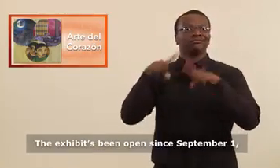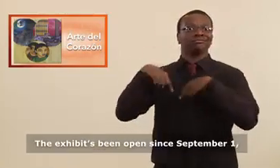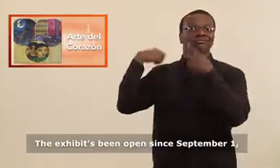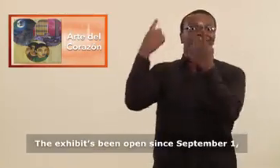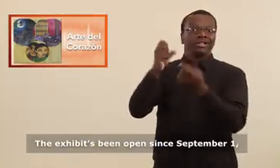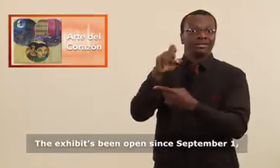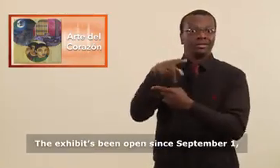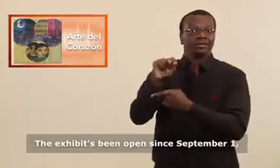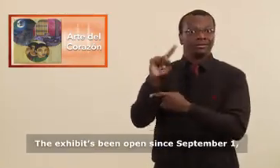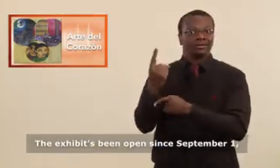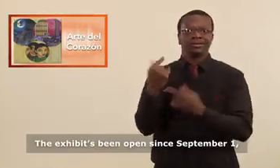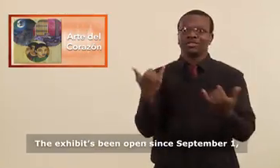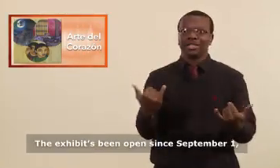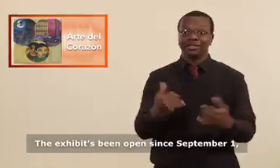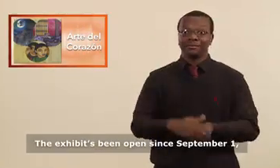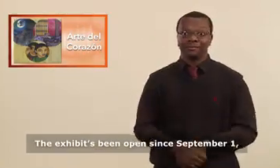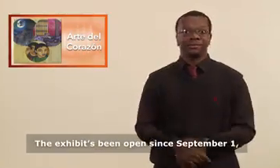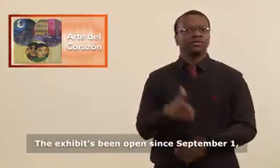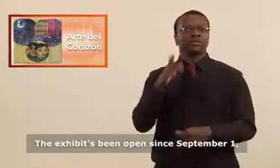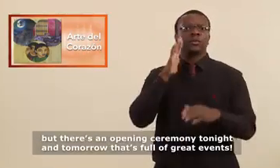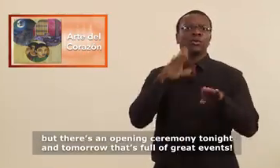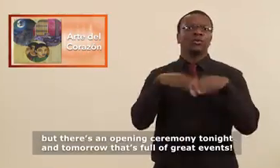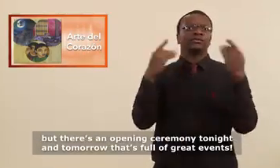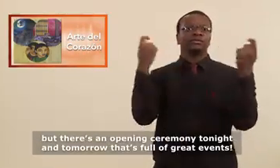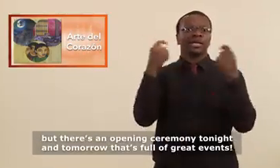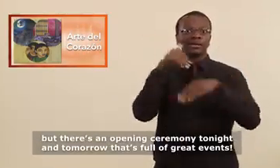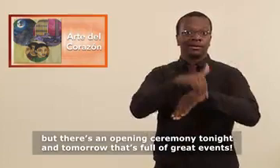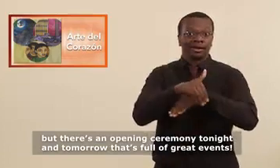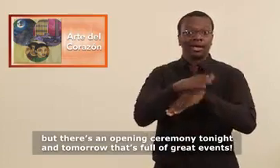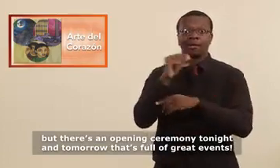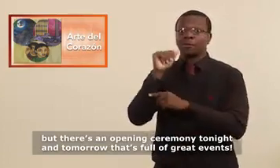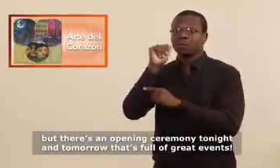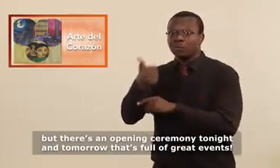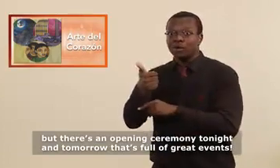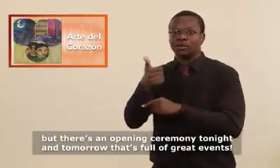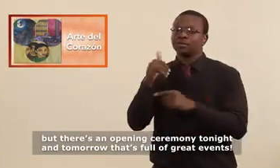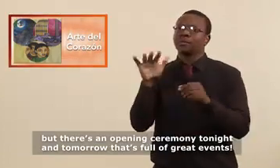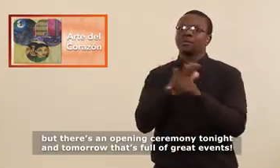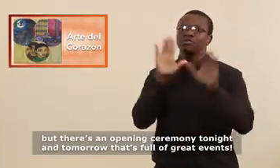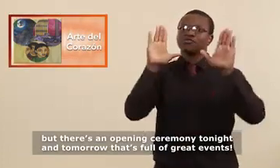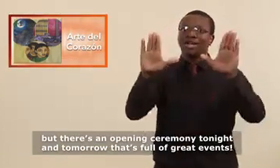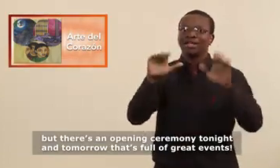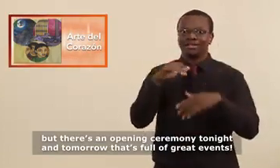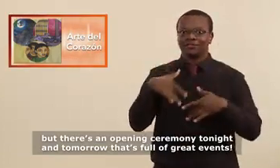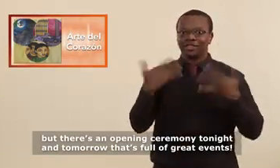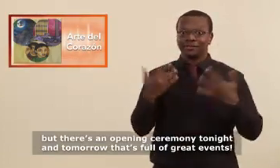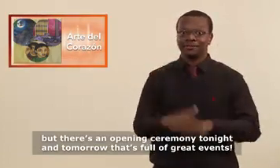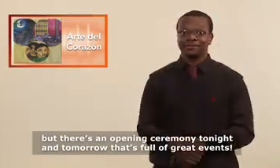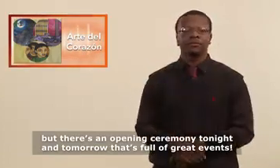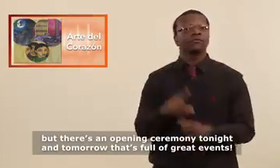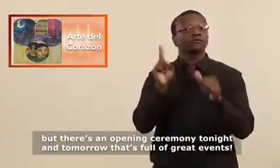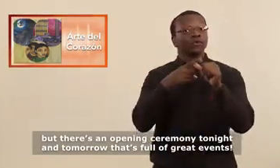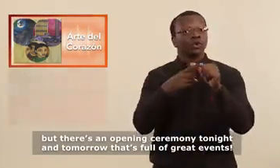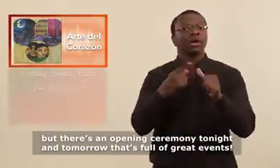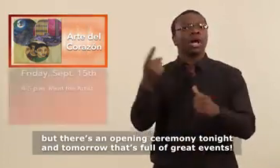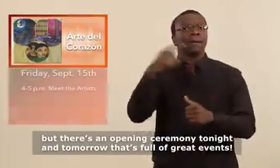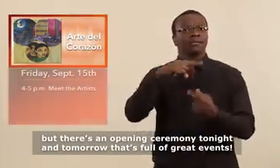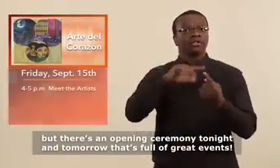exhibit's been open since September 1st, but there's an opening ceremony tonight and tomorrow that's full of great events.